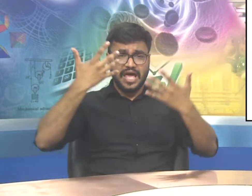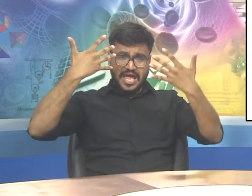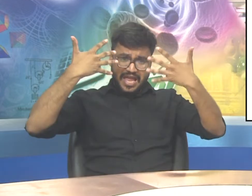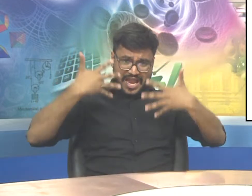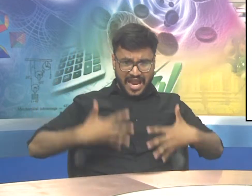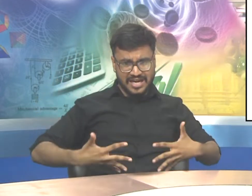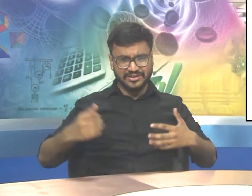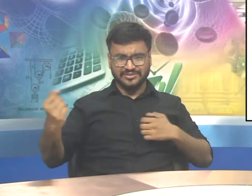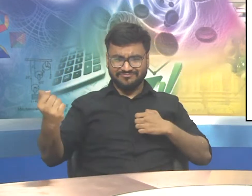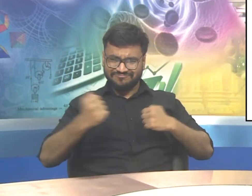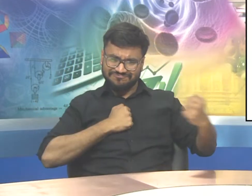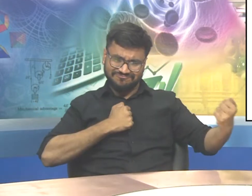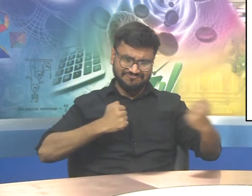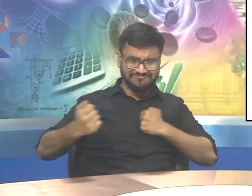is you can